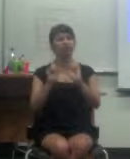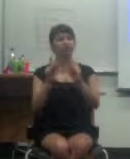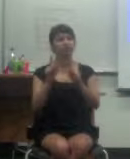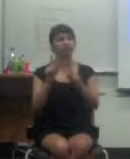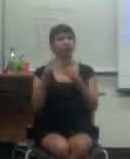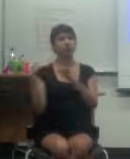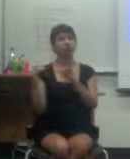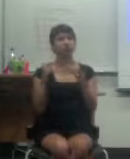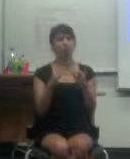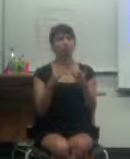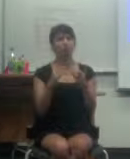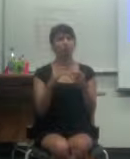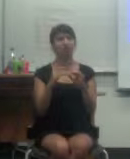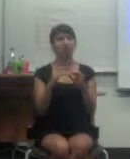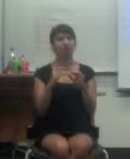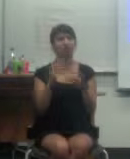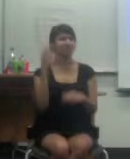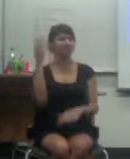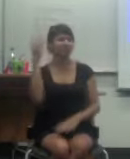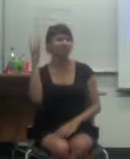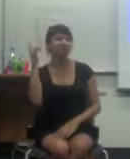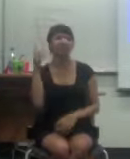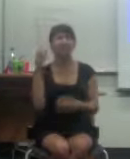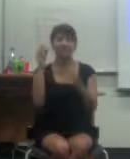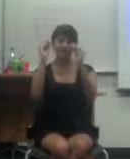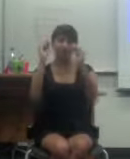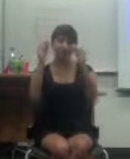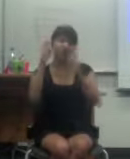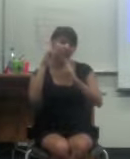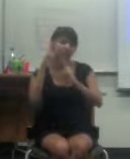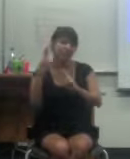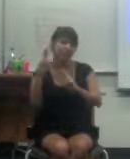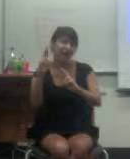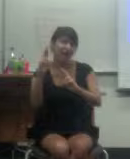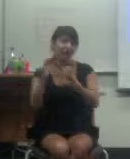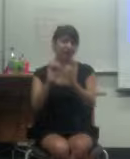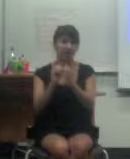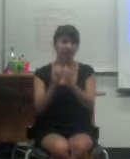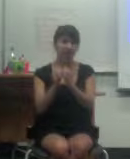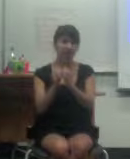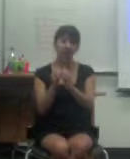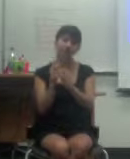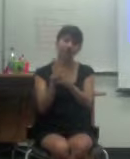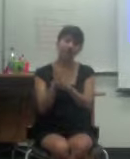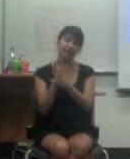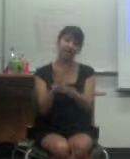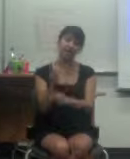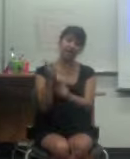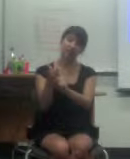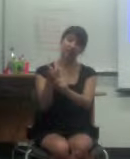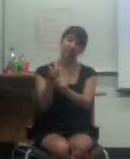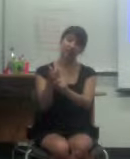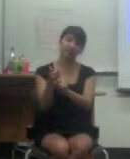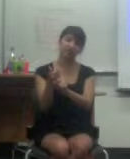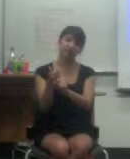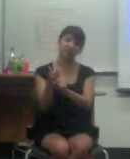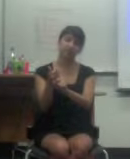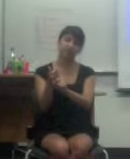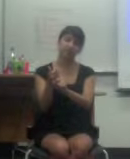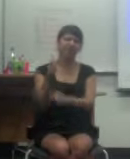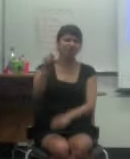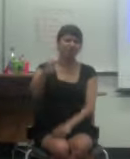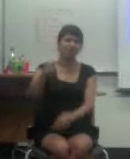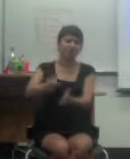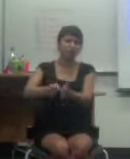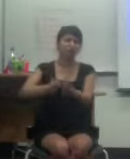them respect and how to take care of themselves, and I think it should be a requirement